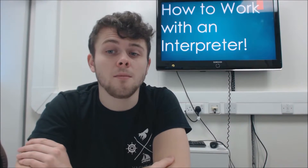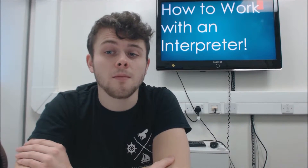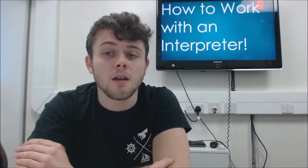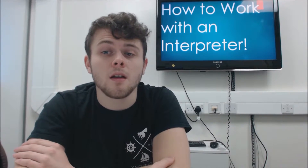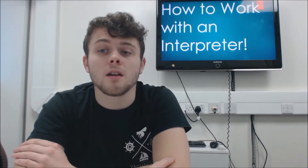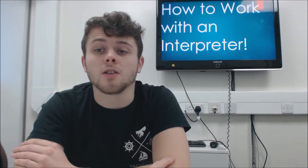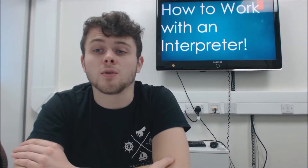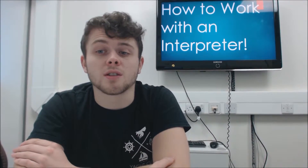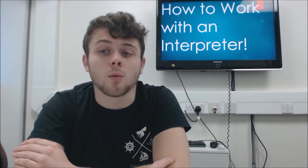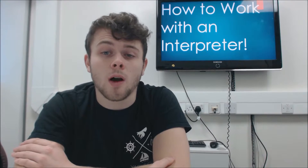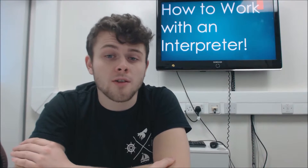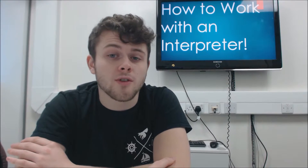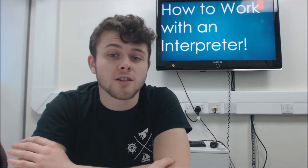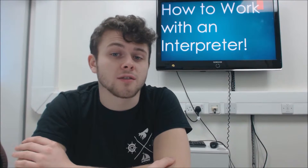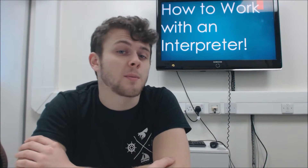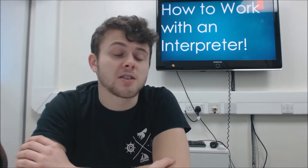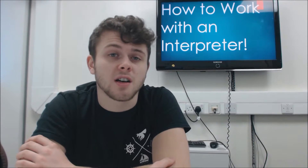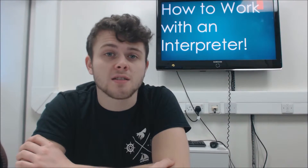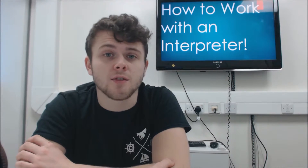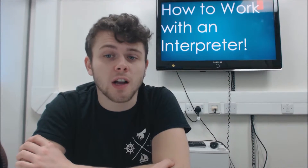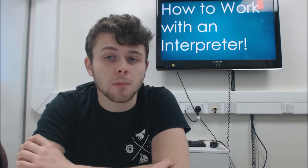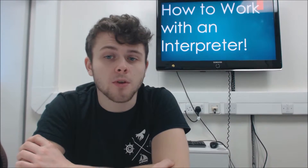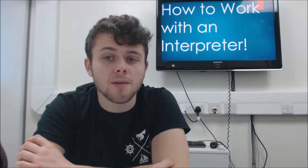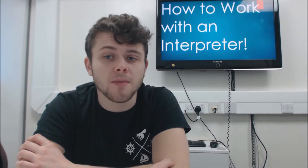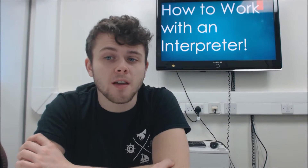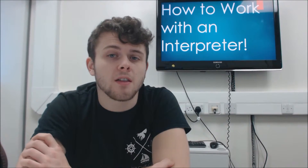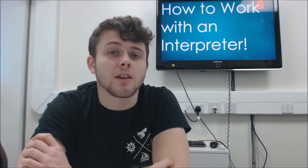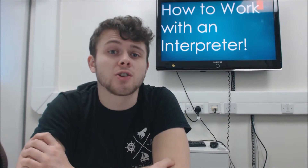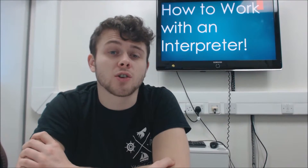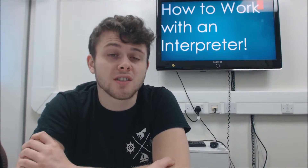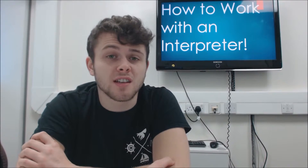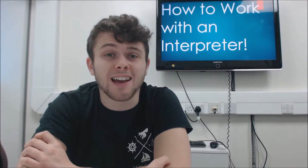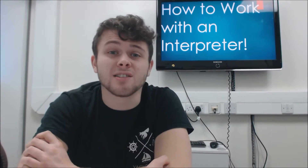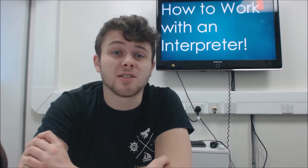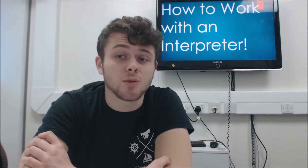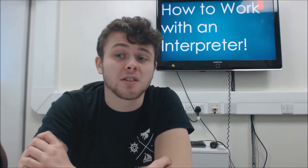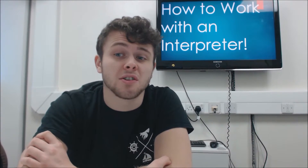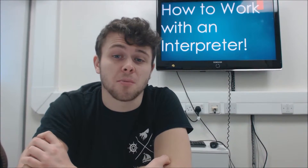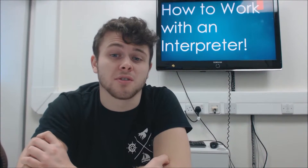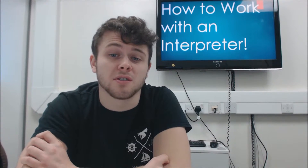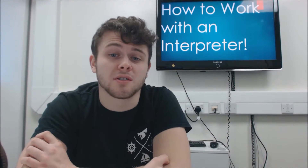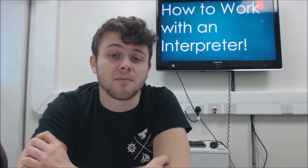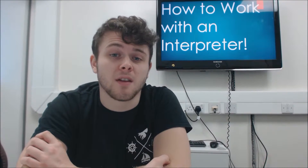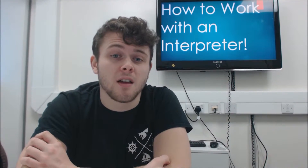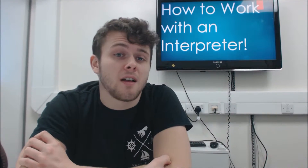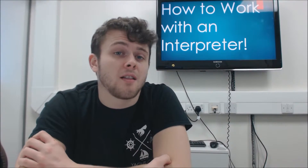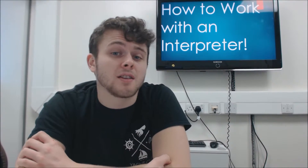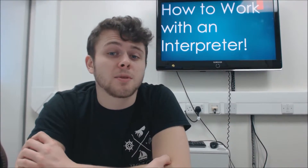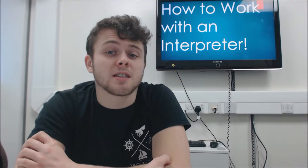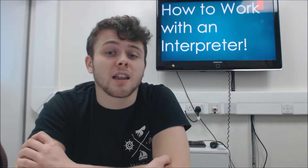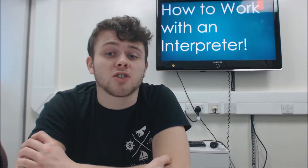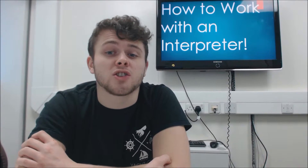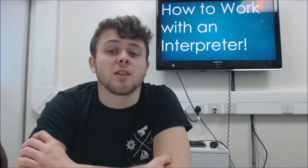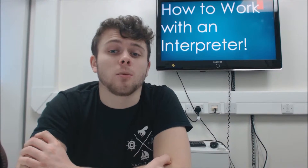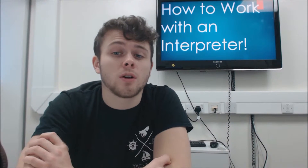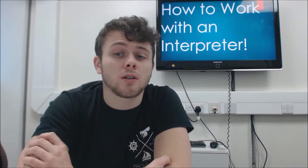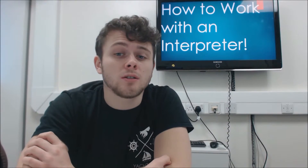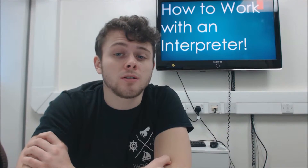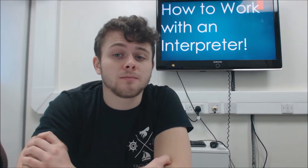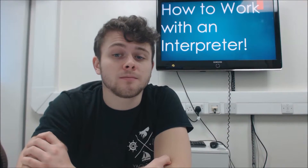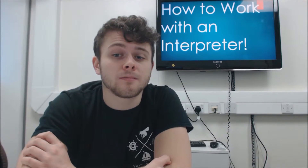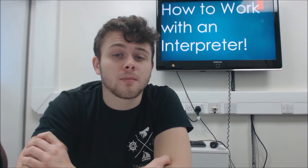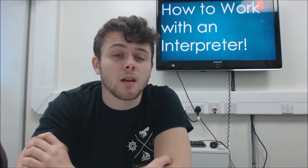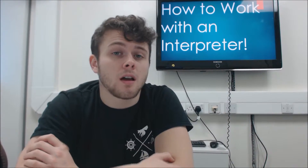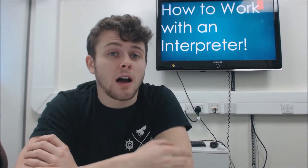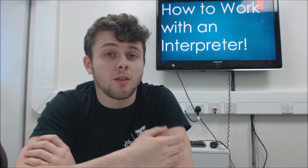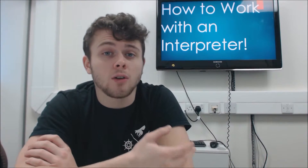periods of time, using a wide range of specialised vocabulary, then you should consider getting 2 interpreters. This means that you can share the